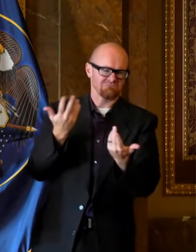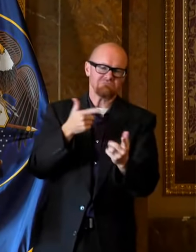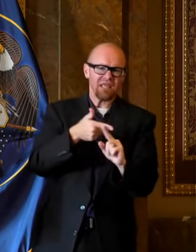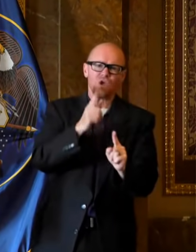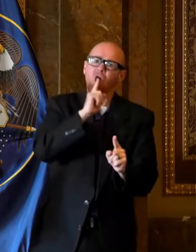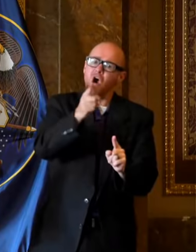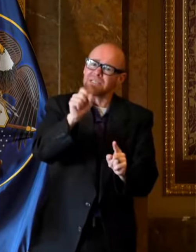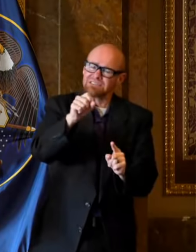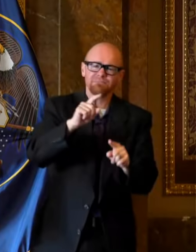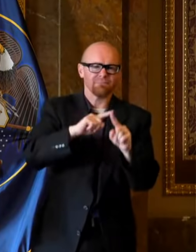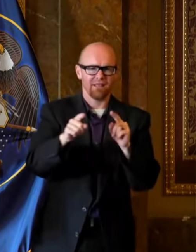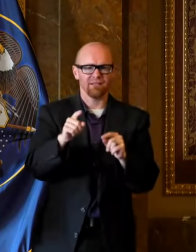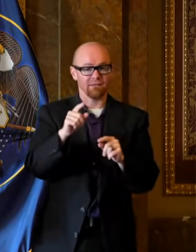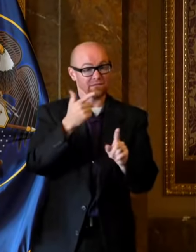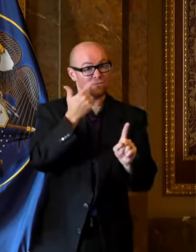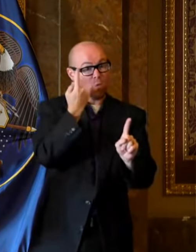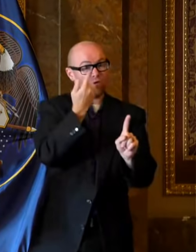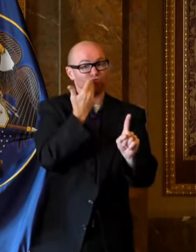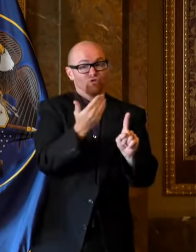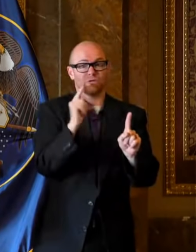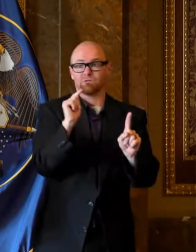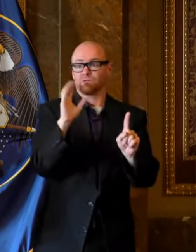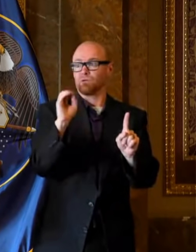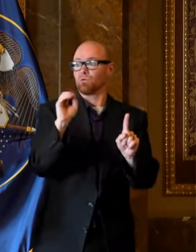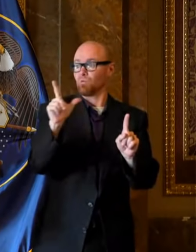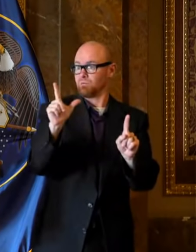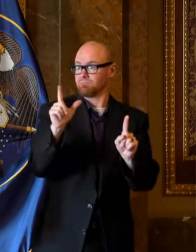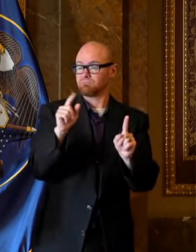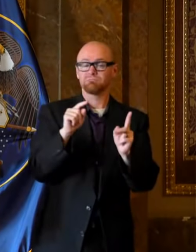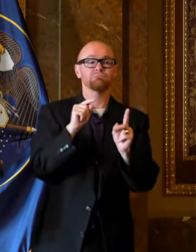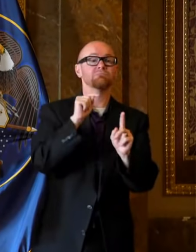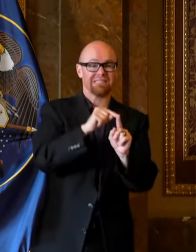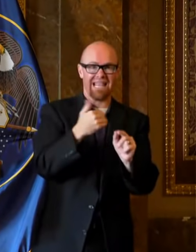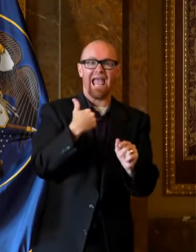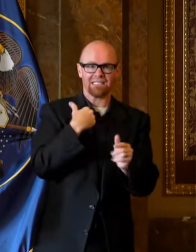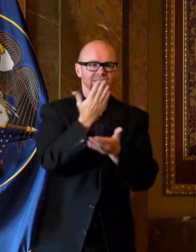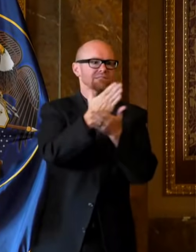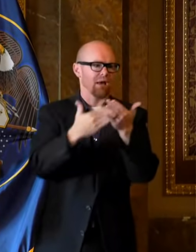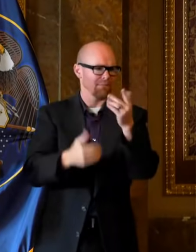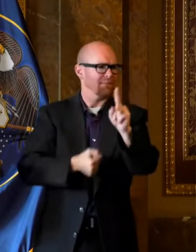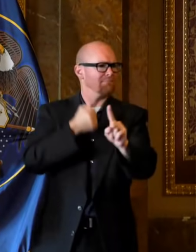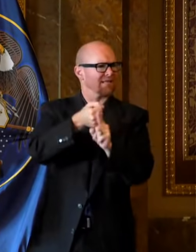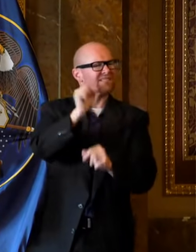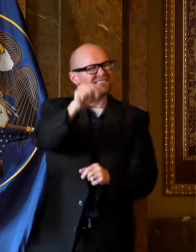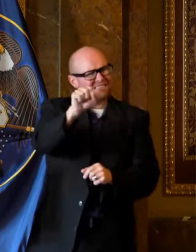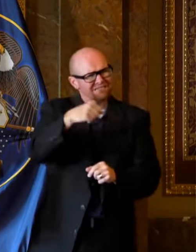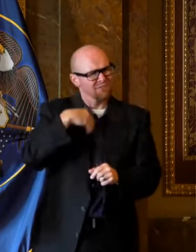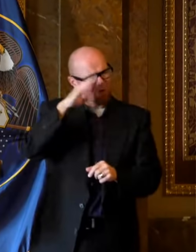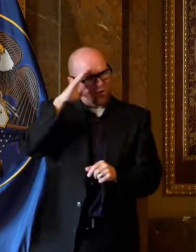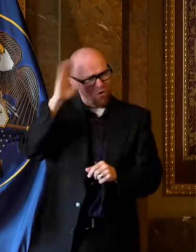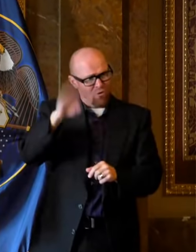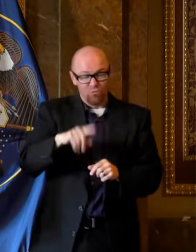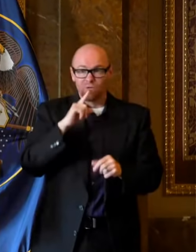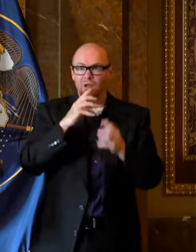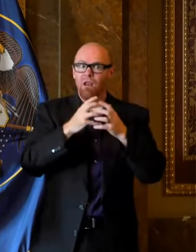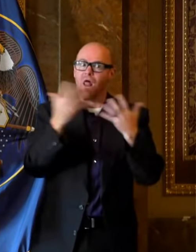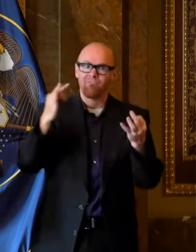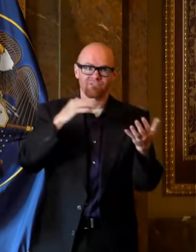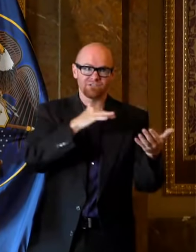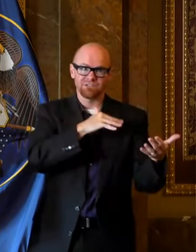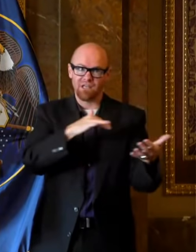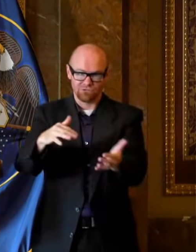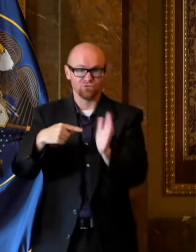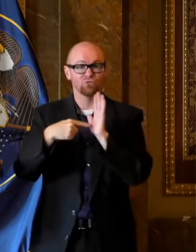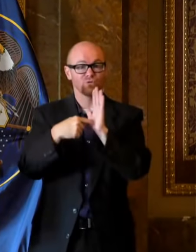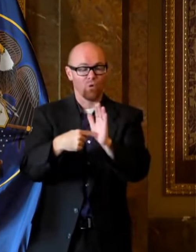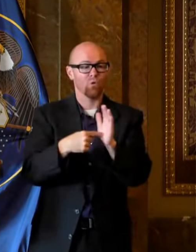not. They are a tool, and they do have some impact. We know that. There are lots of studies. Some of them show impact